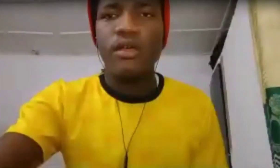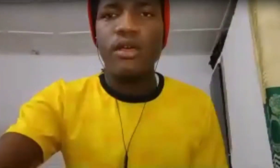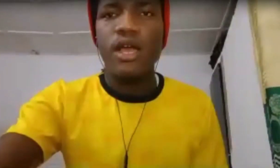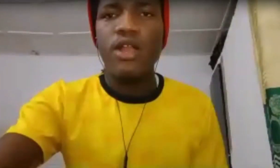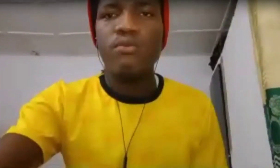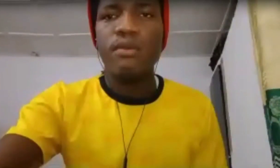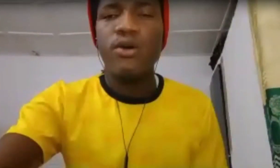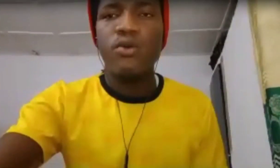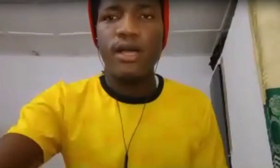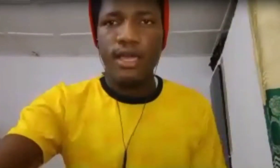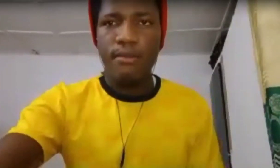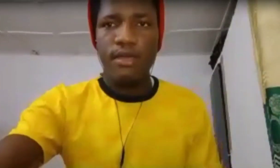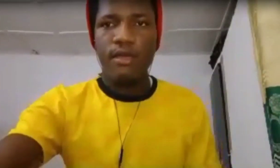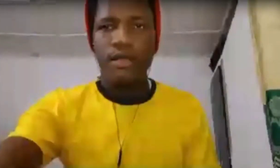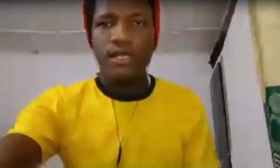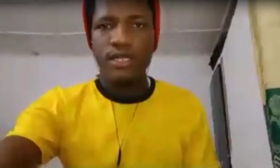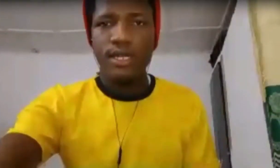Eluma Oluwakemi. She's here.